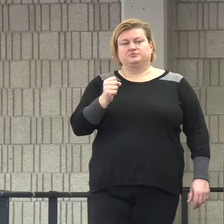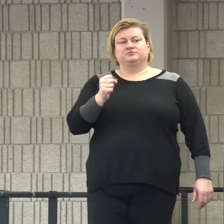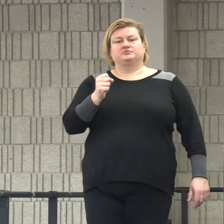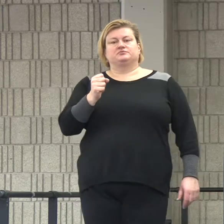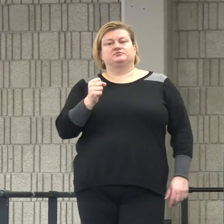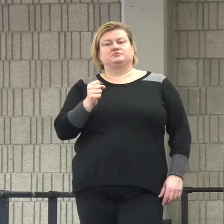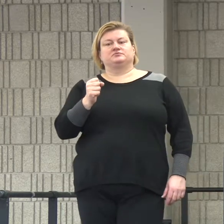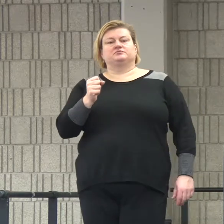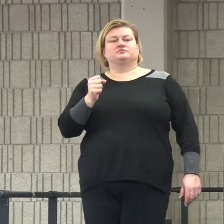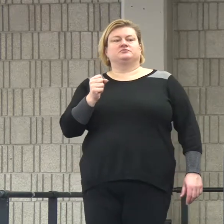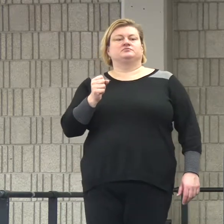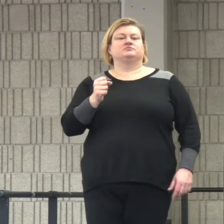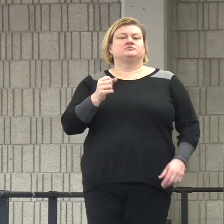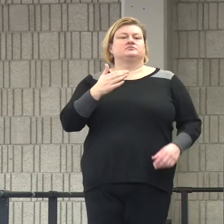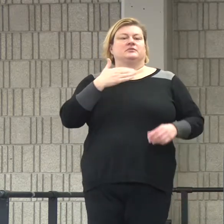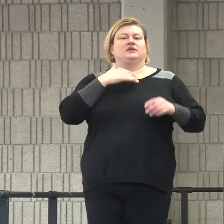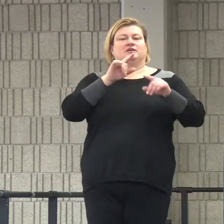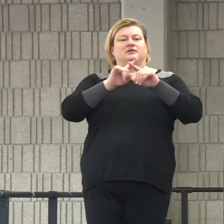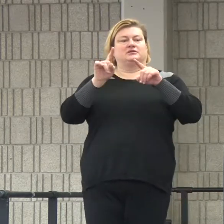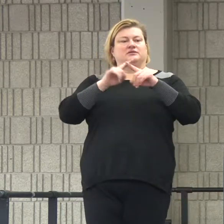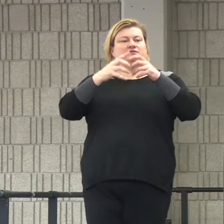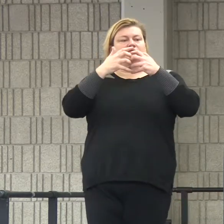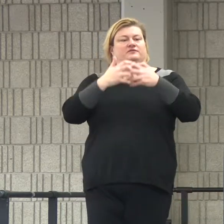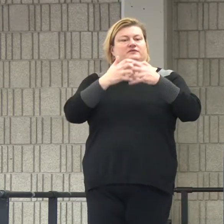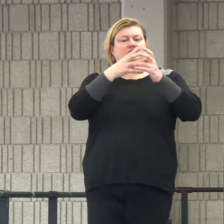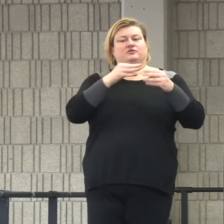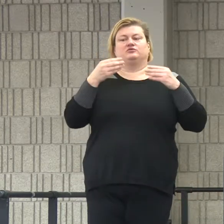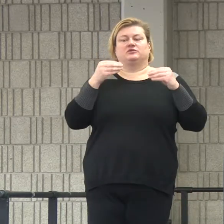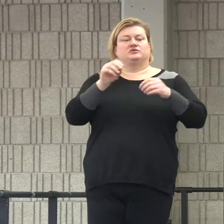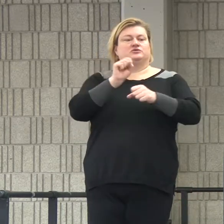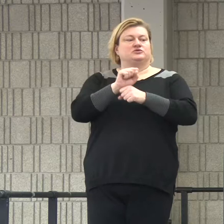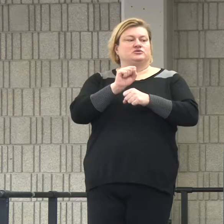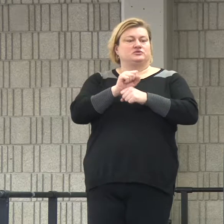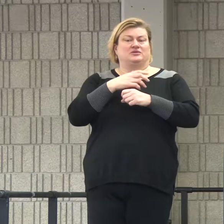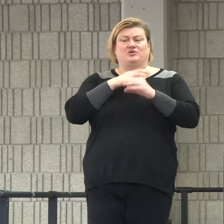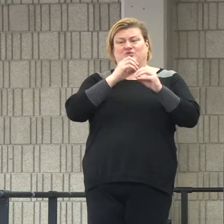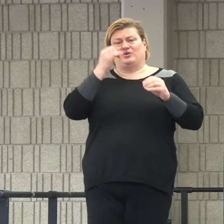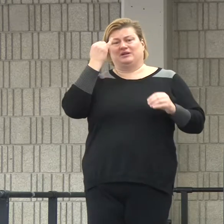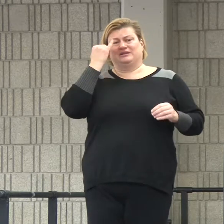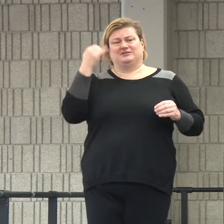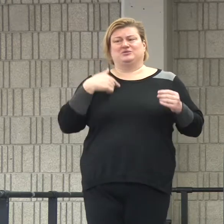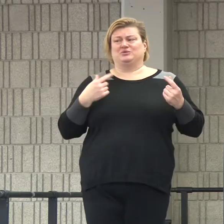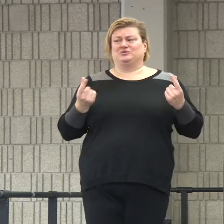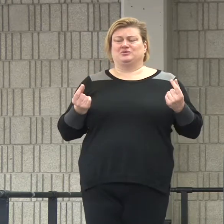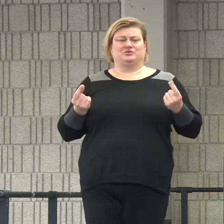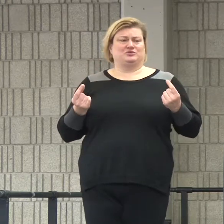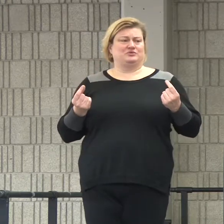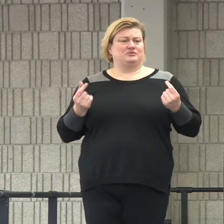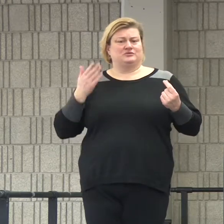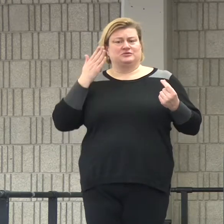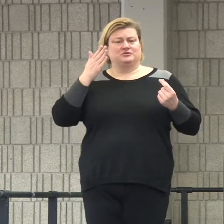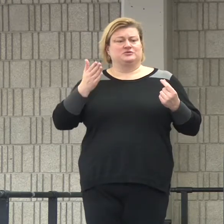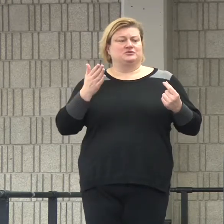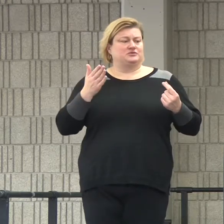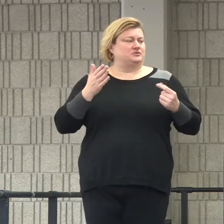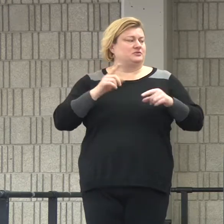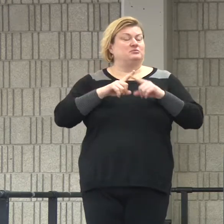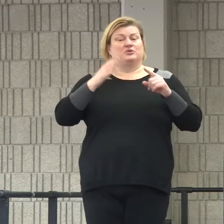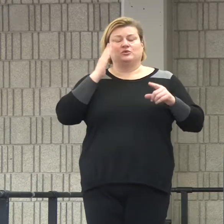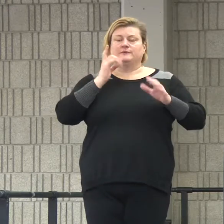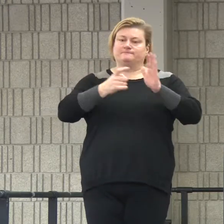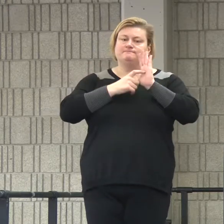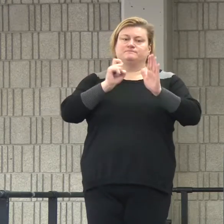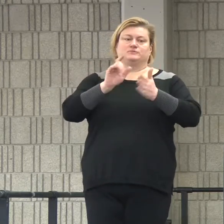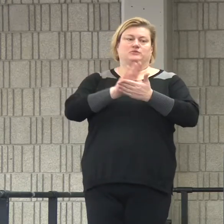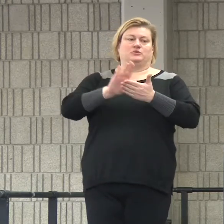I worked various factory and retail jobs. I had no idea what I wanted to do, except that I knew that I had to go to